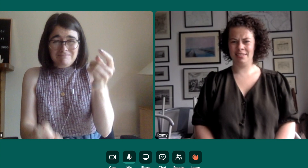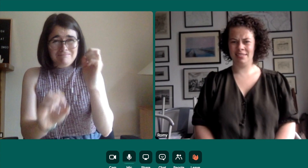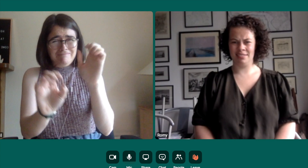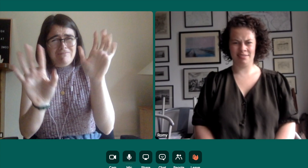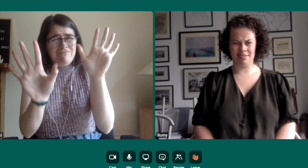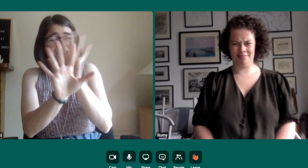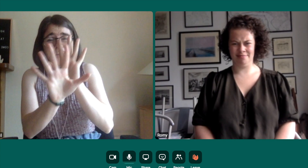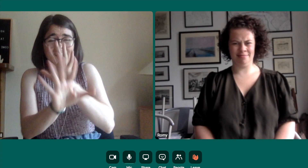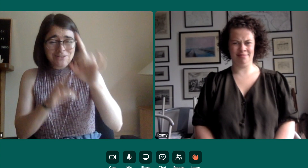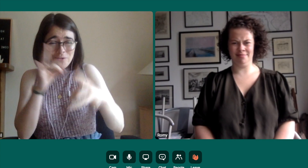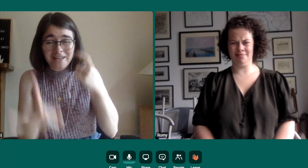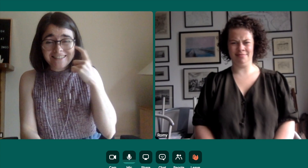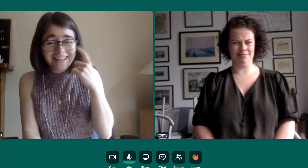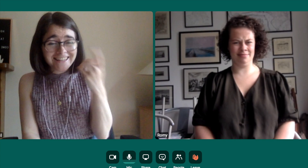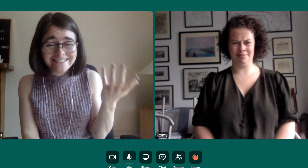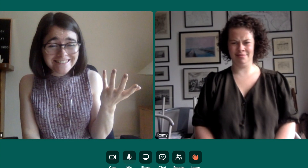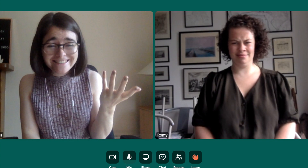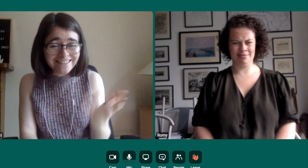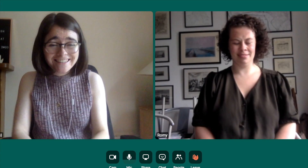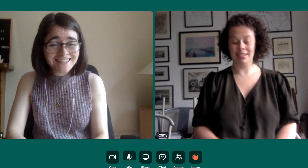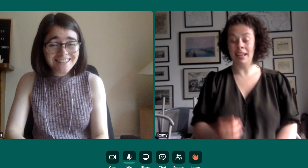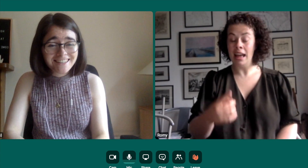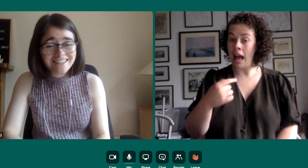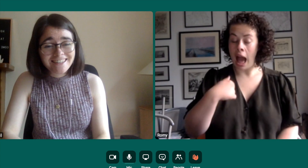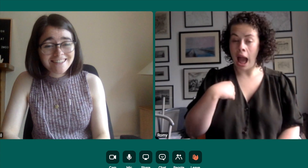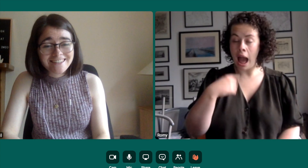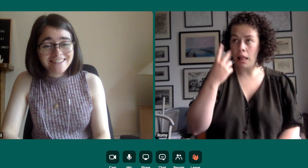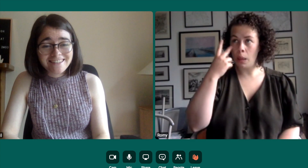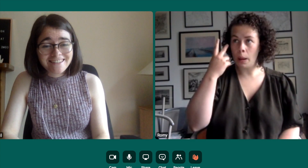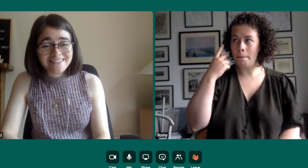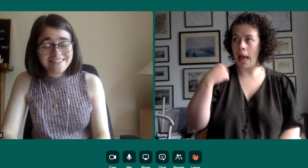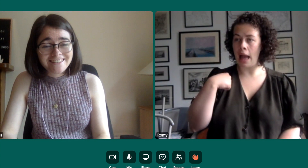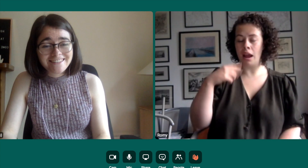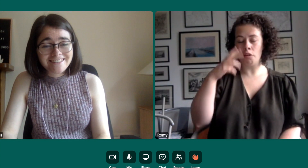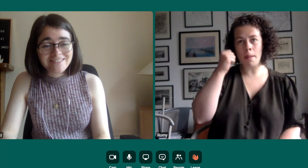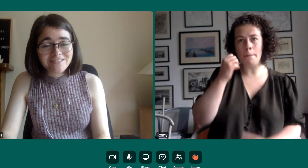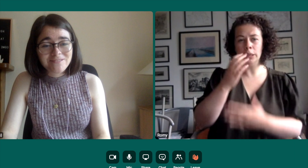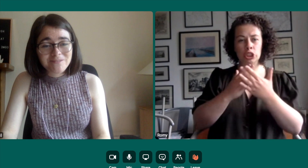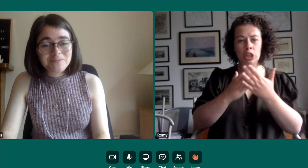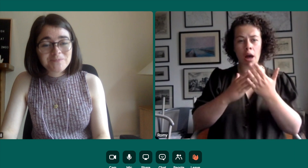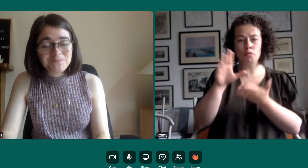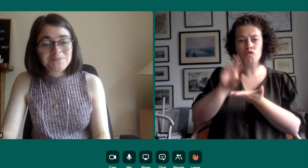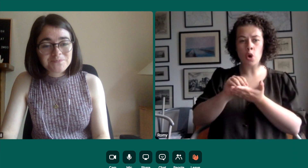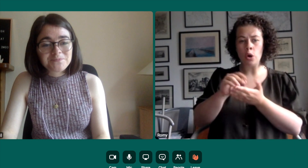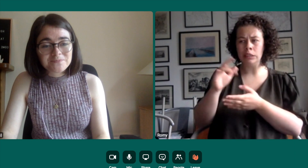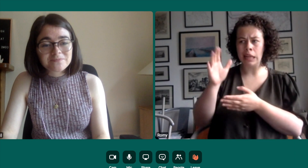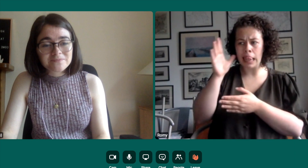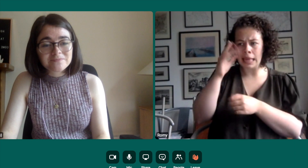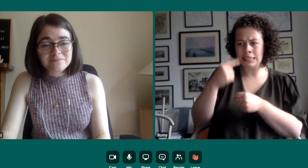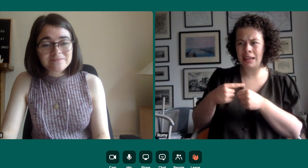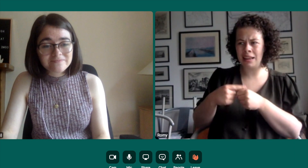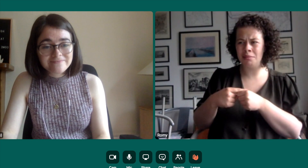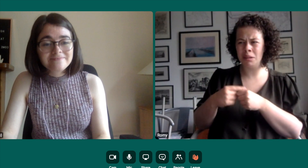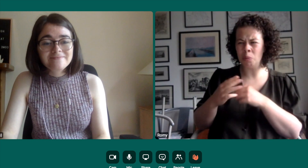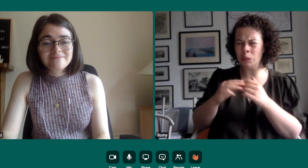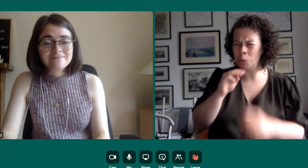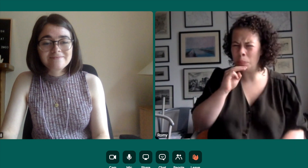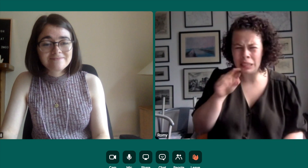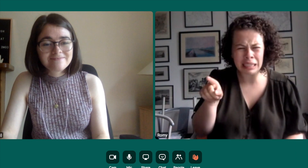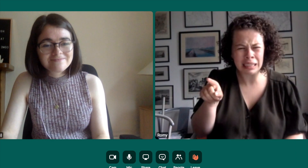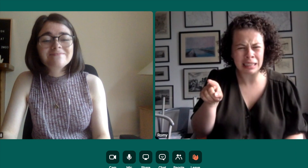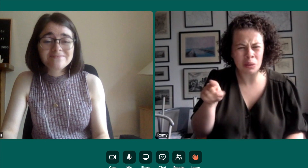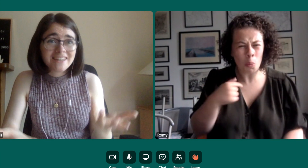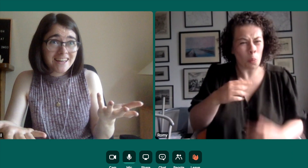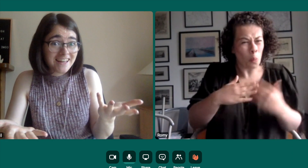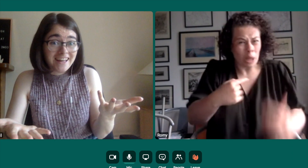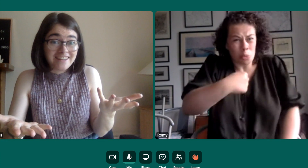And there have been moments looking back and listening to ourselves that we're like, what is going on? Just don't make sense sometimes. So